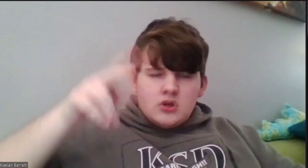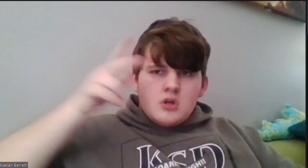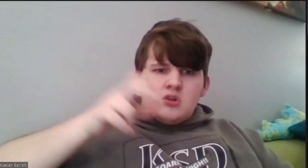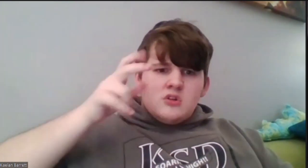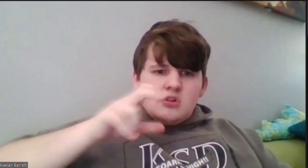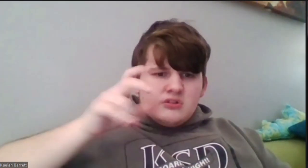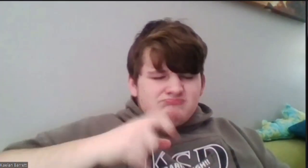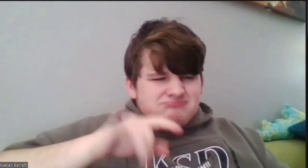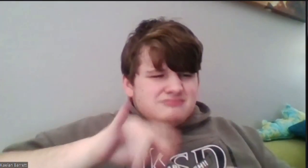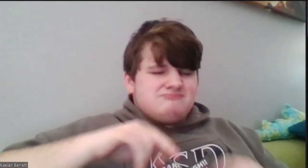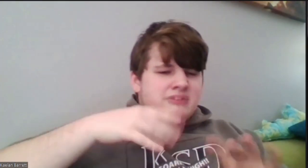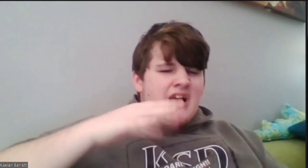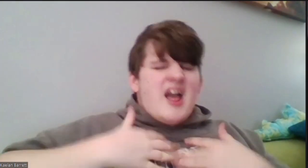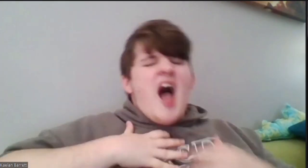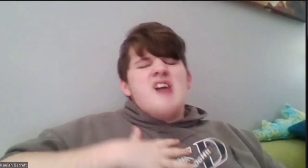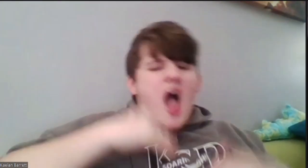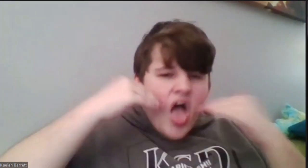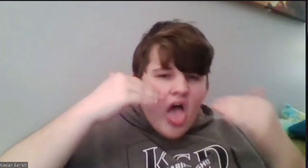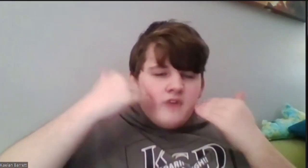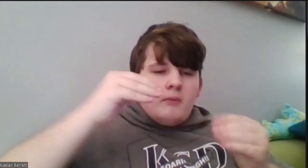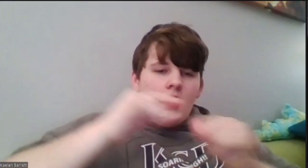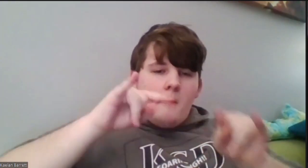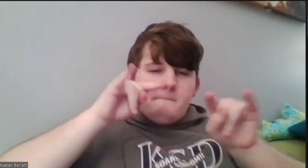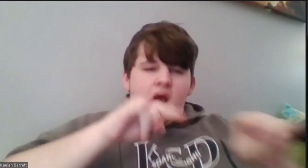And the ghost there of Christmas present, they're hearing all these jokes and they're laughing